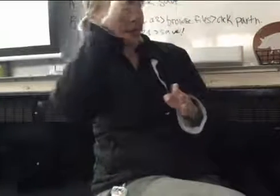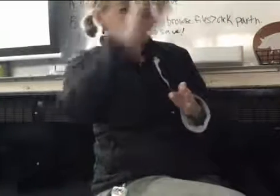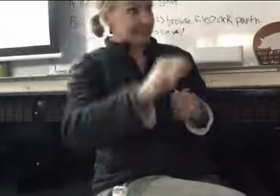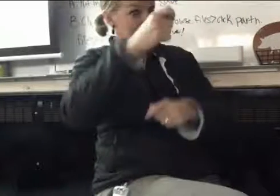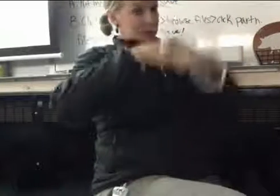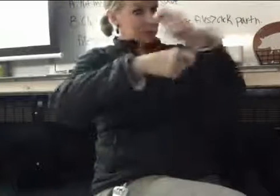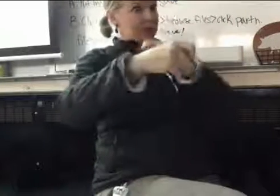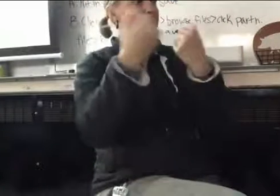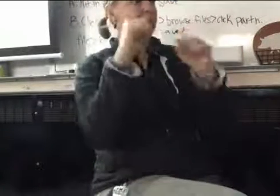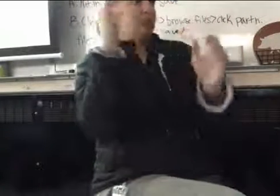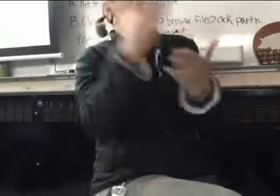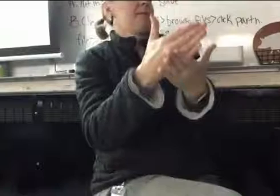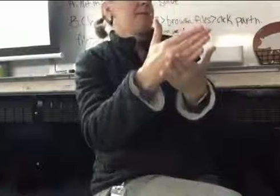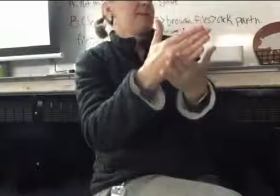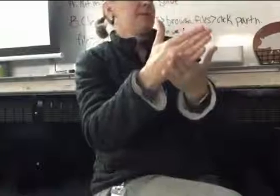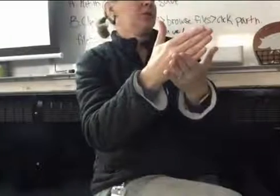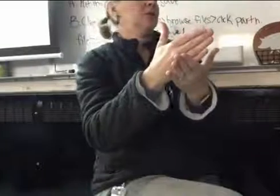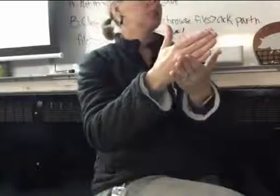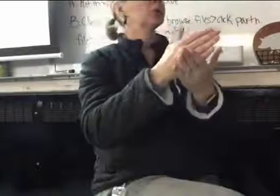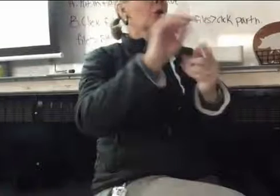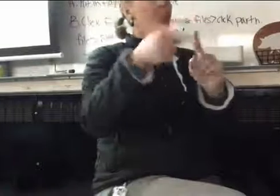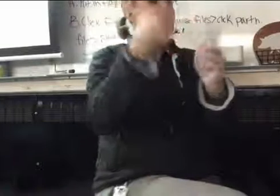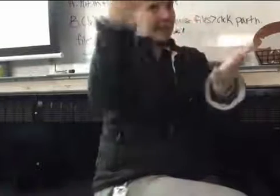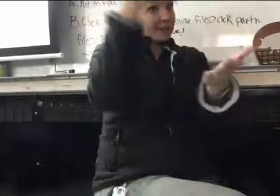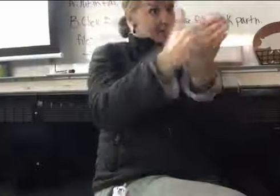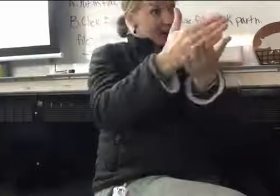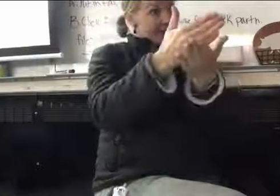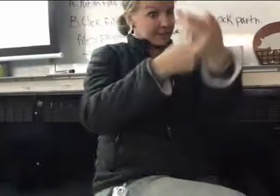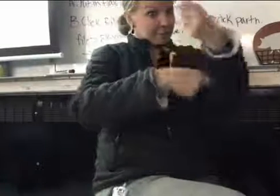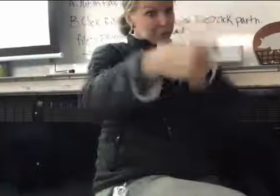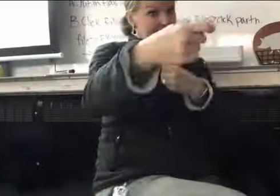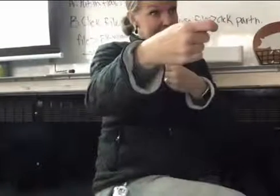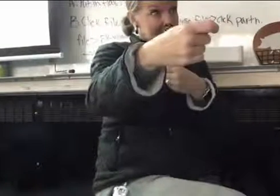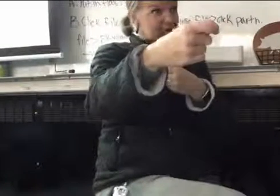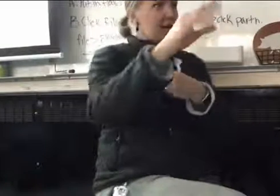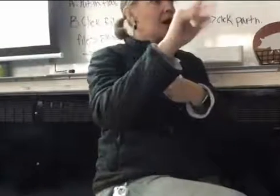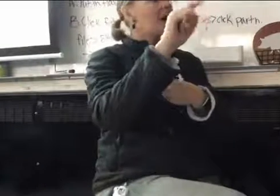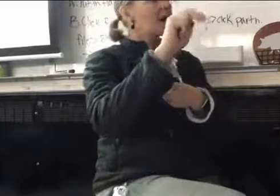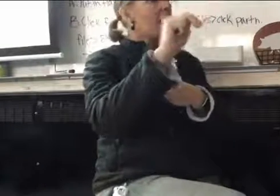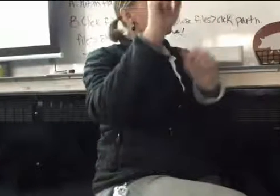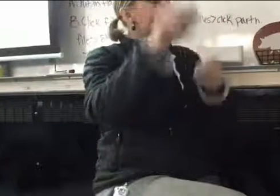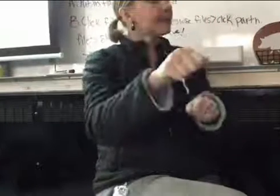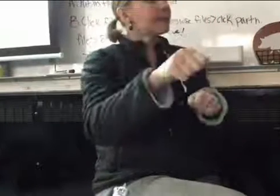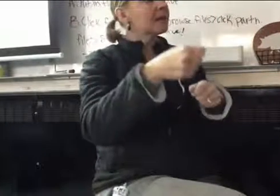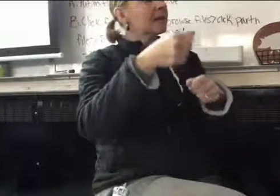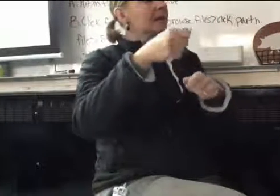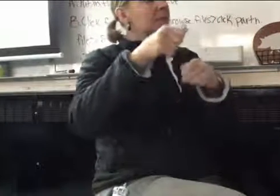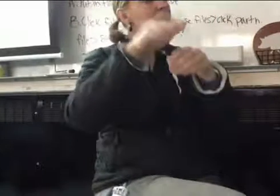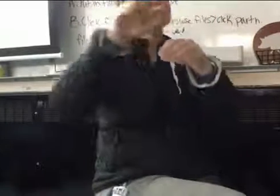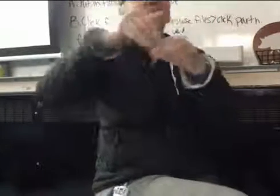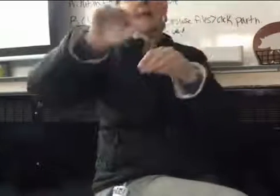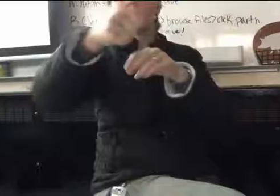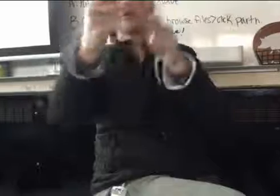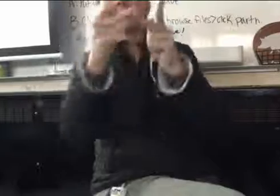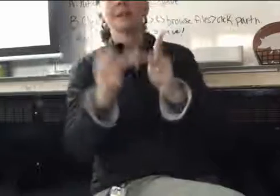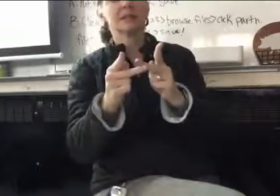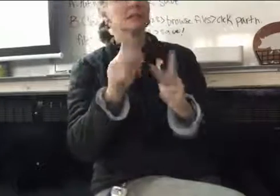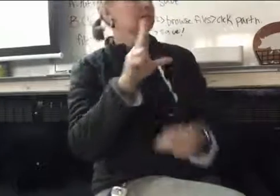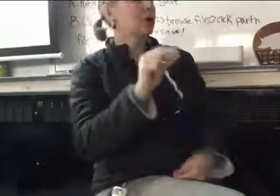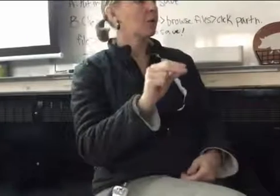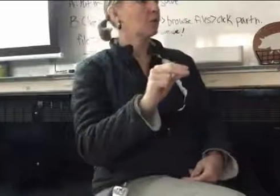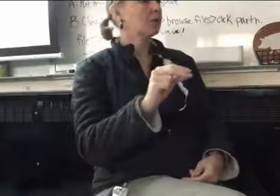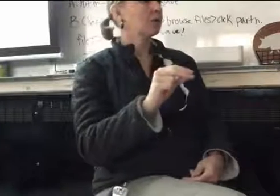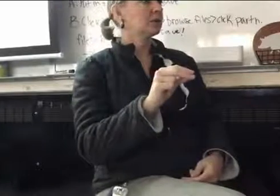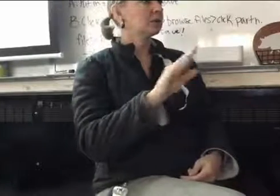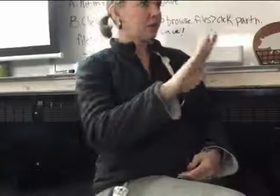South, is that when they go to be able to stop that trade, can cotton be transported to other places now? No. So the Southern